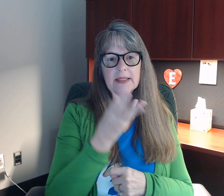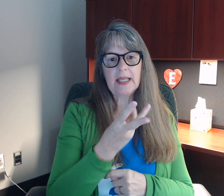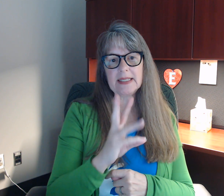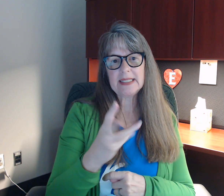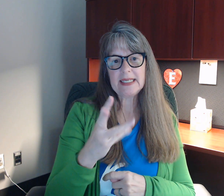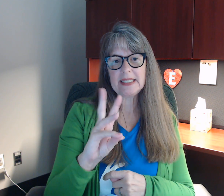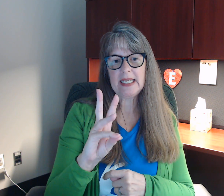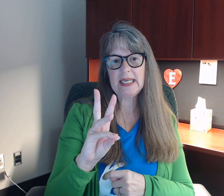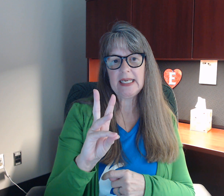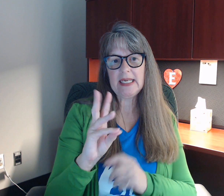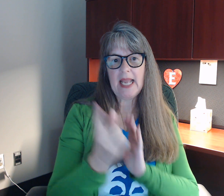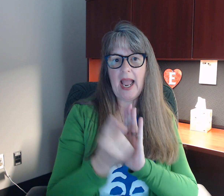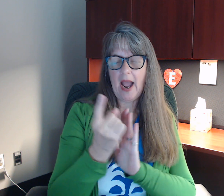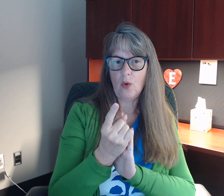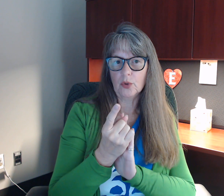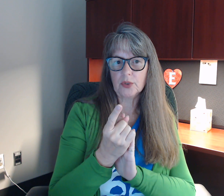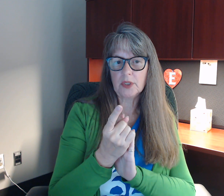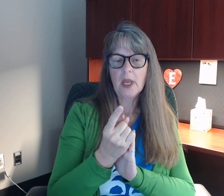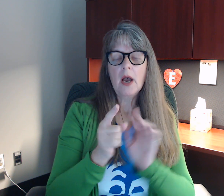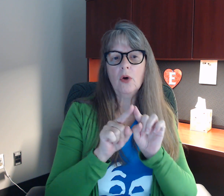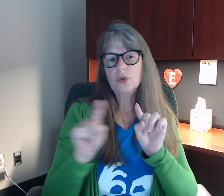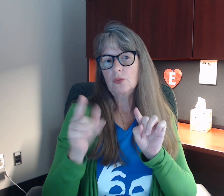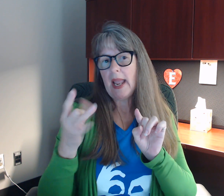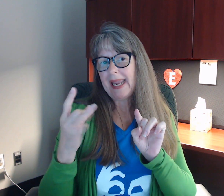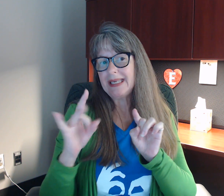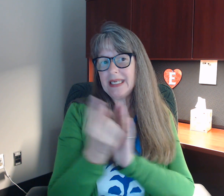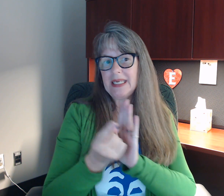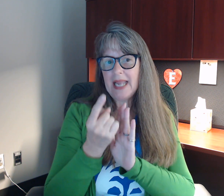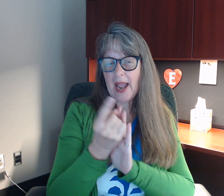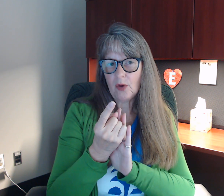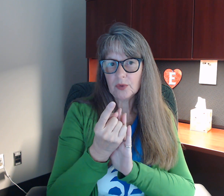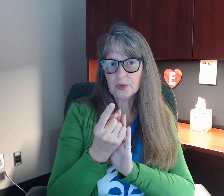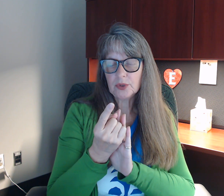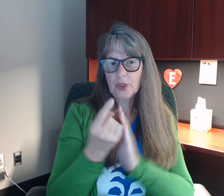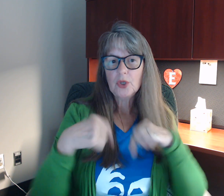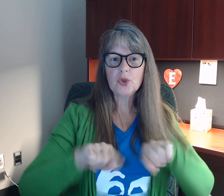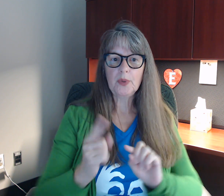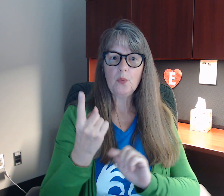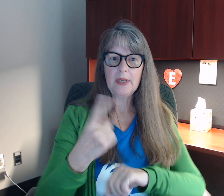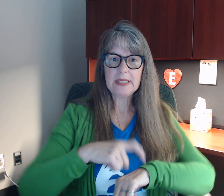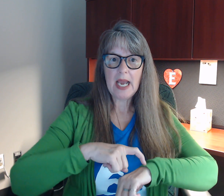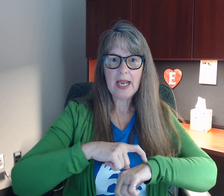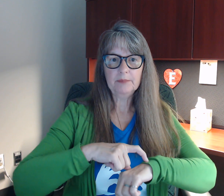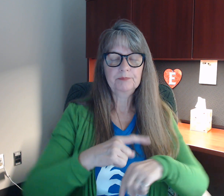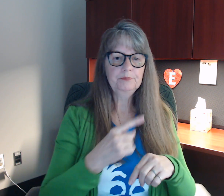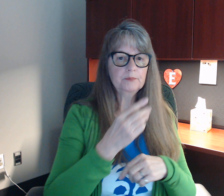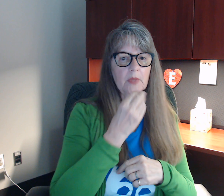like 16 hours to 18 hours during one time. So